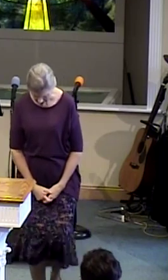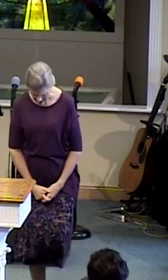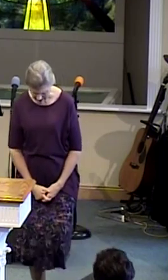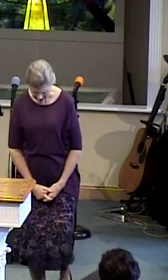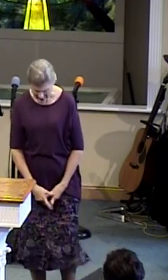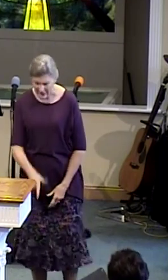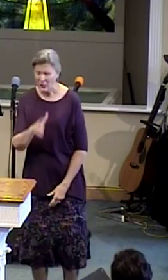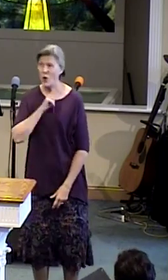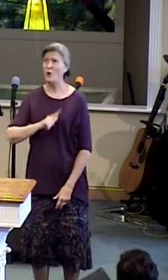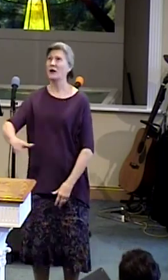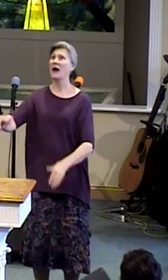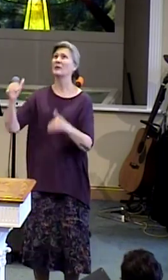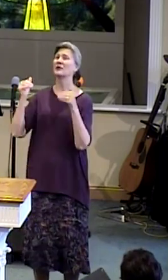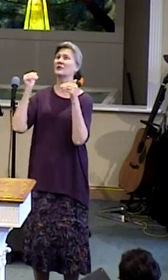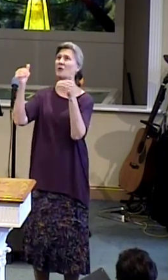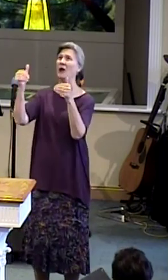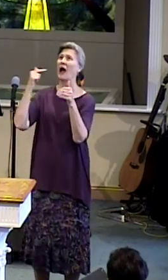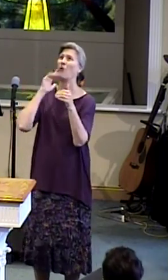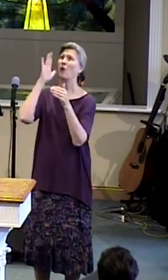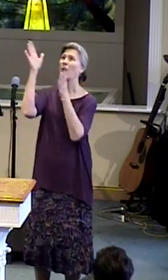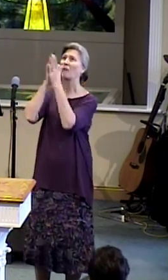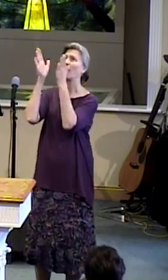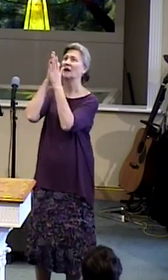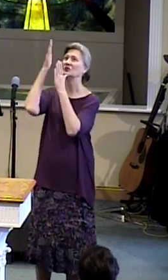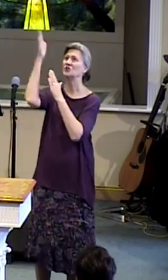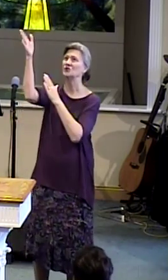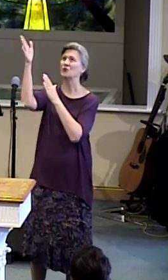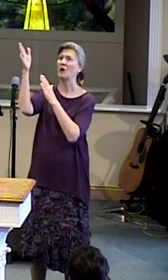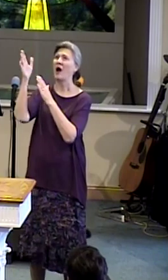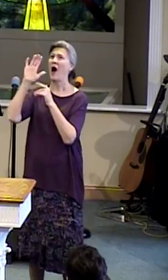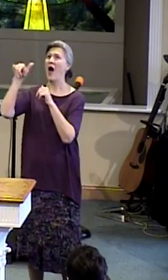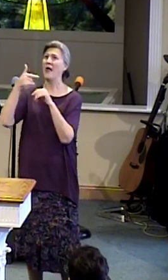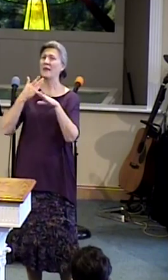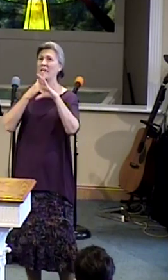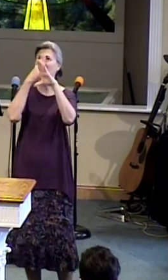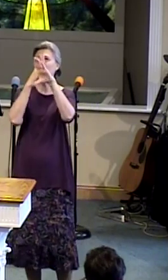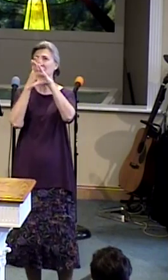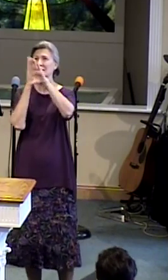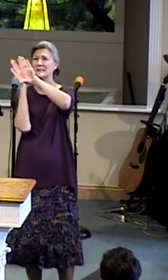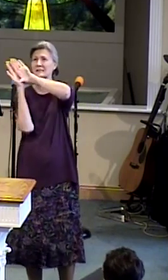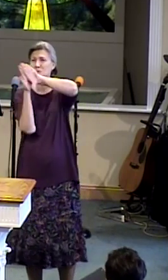get things out of the way. Why not? Why not?